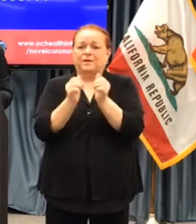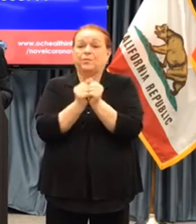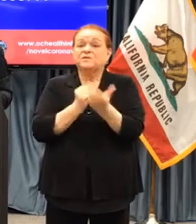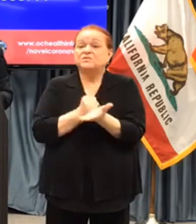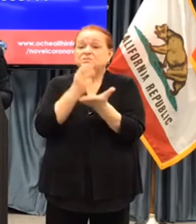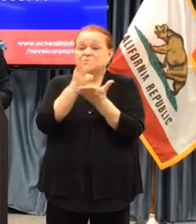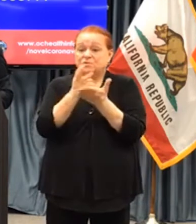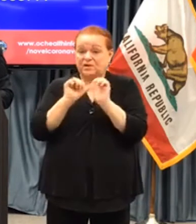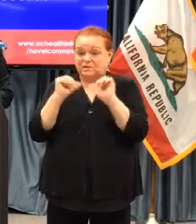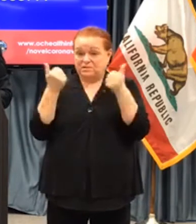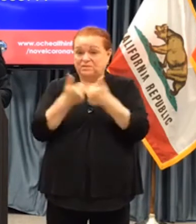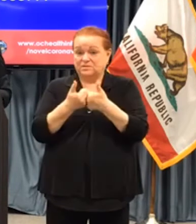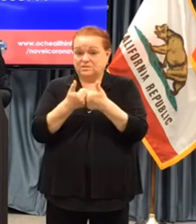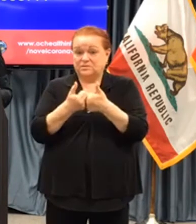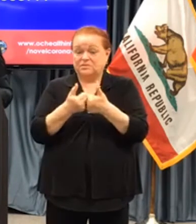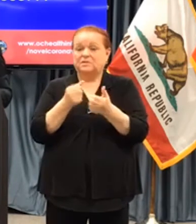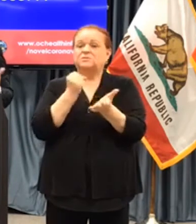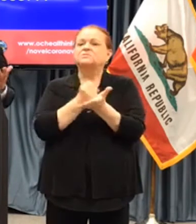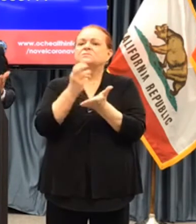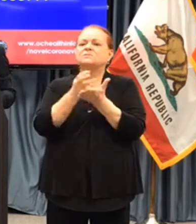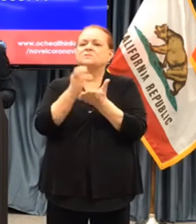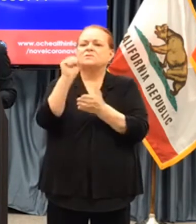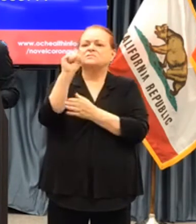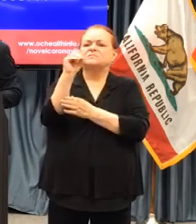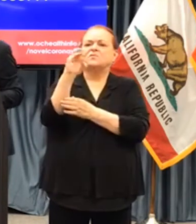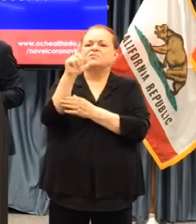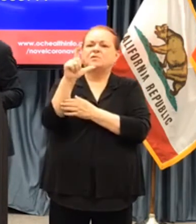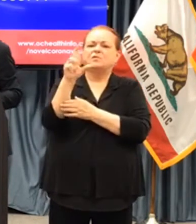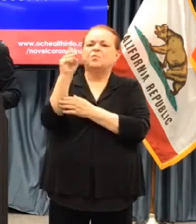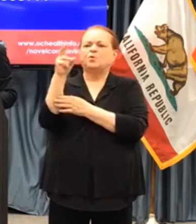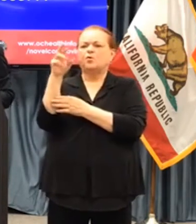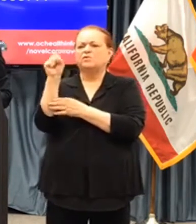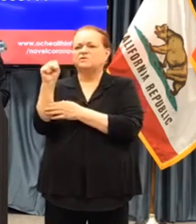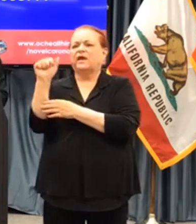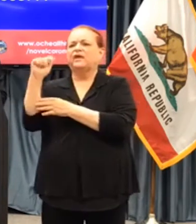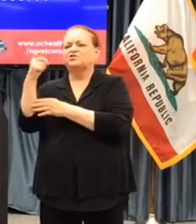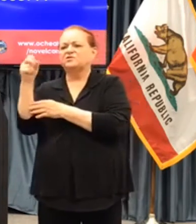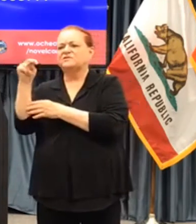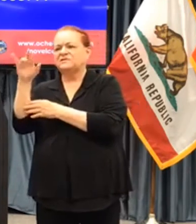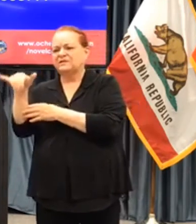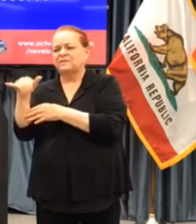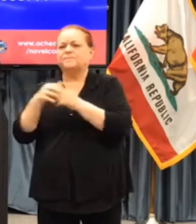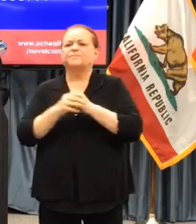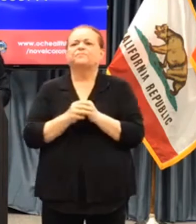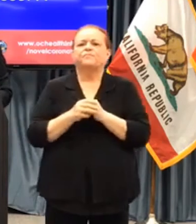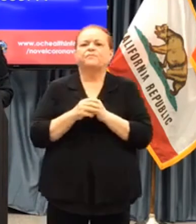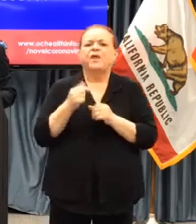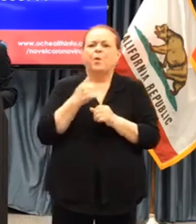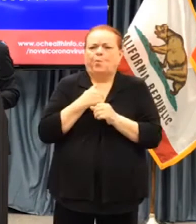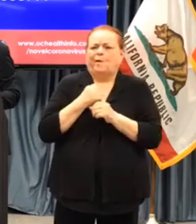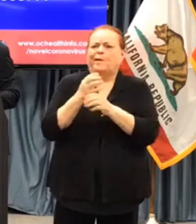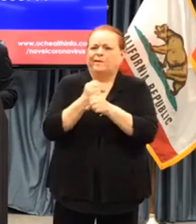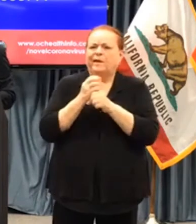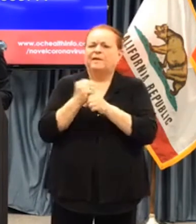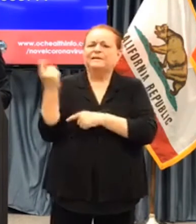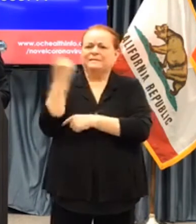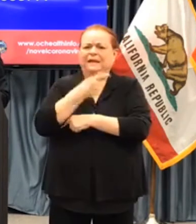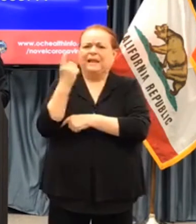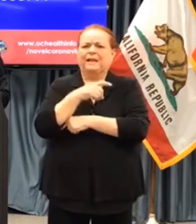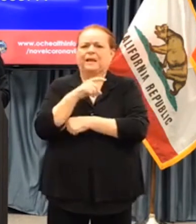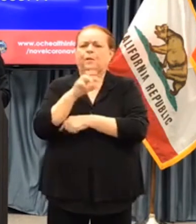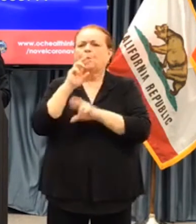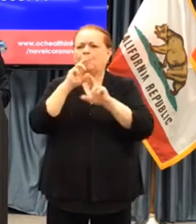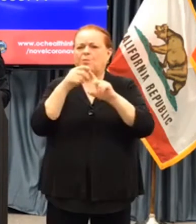Services Agency, and you've received reports on prior occasions from Deborah Betts from our Social Services